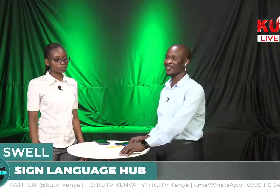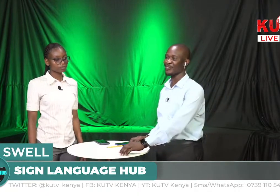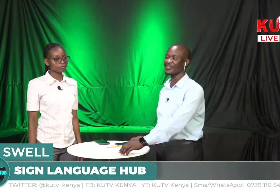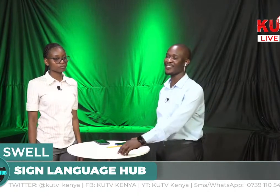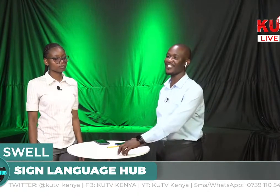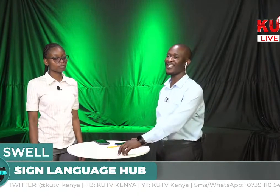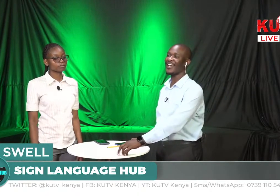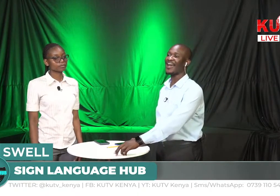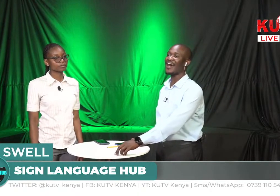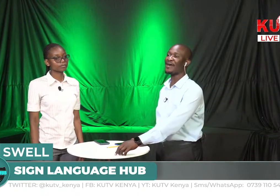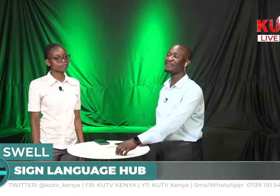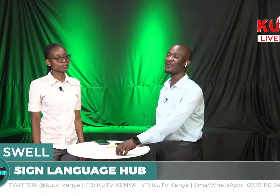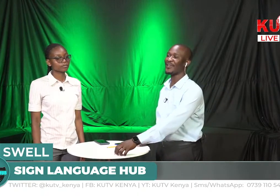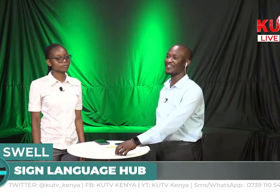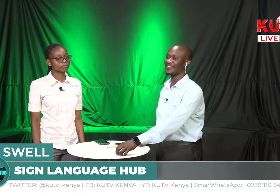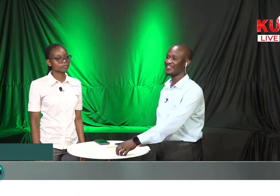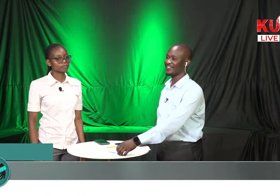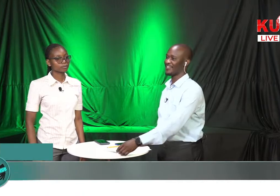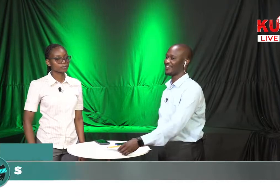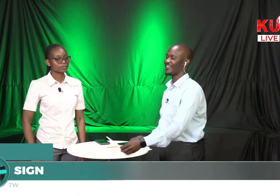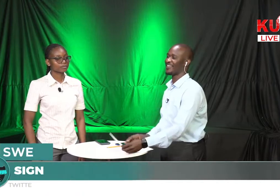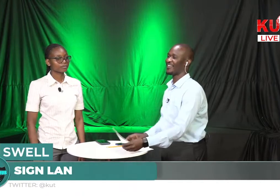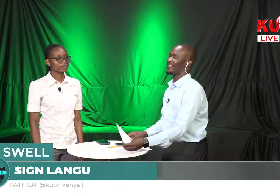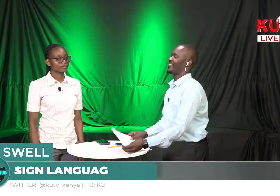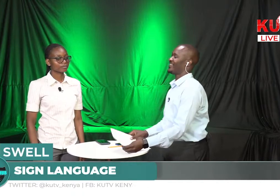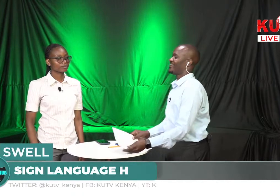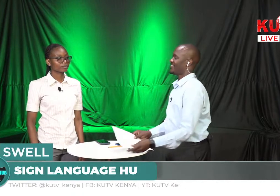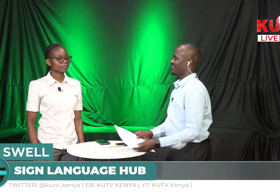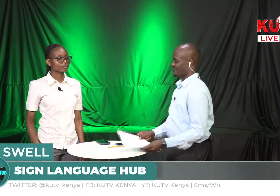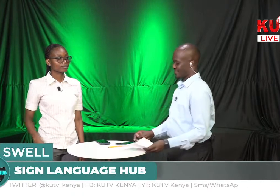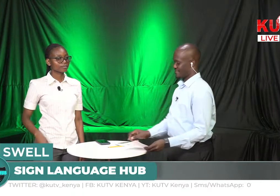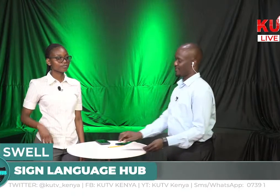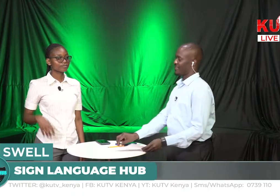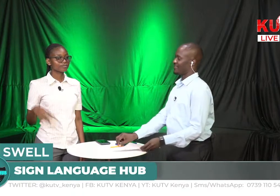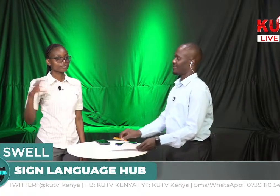good. Ambulance. How do you say ambulance?